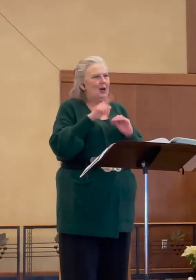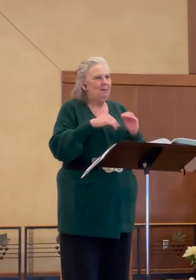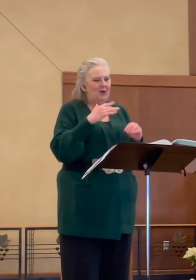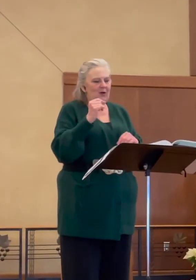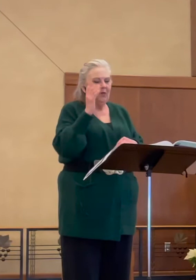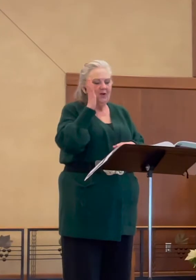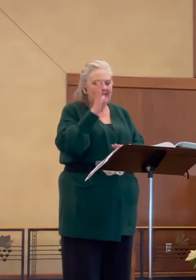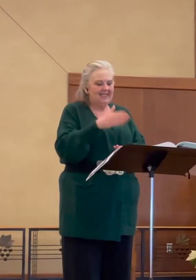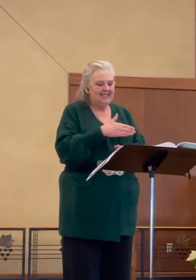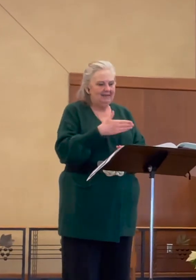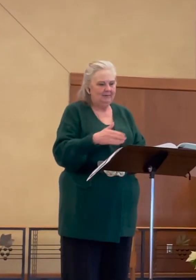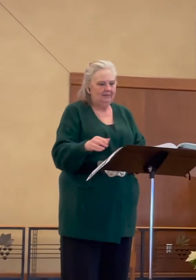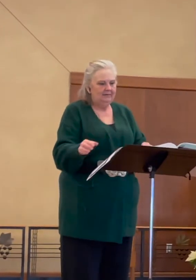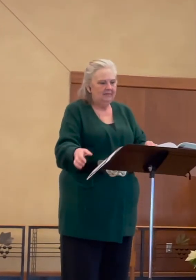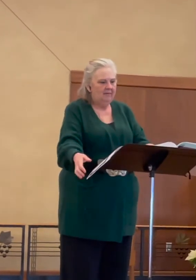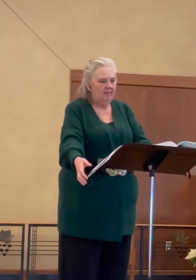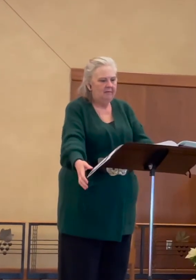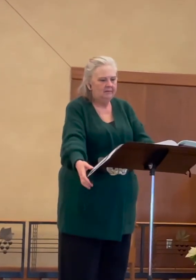we'll sing it.